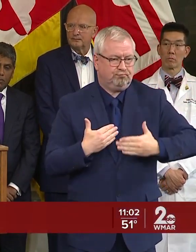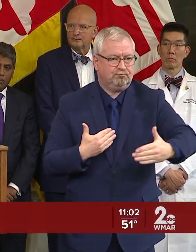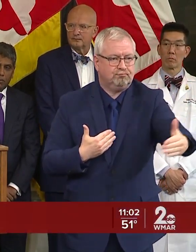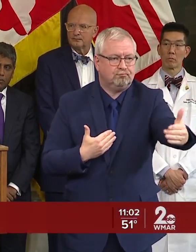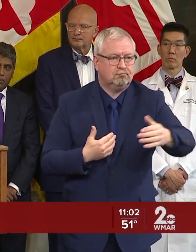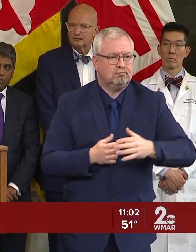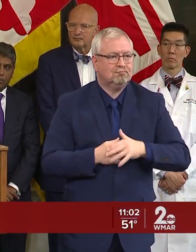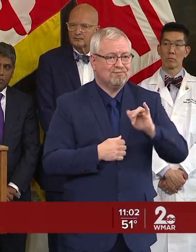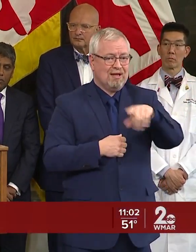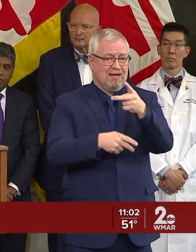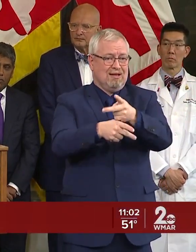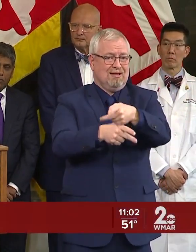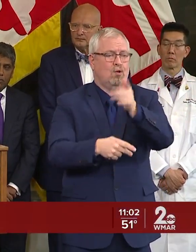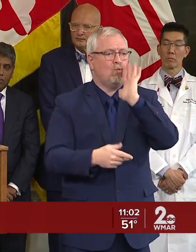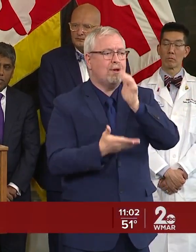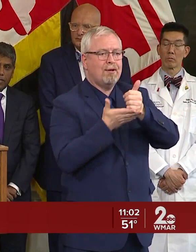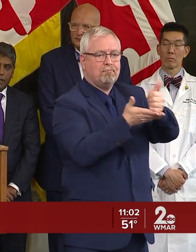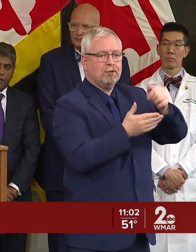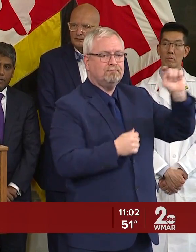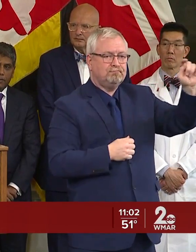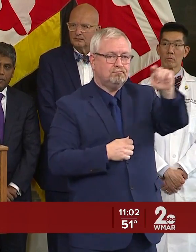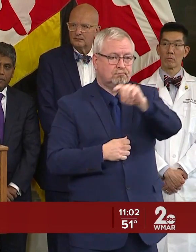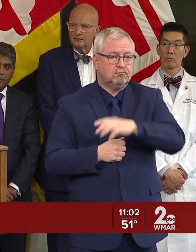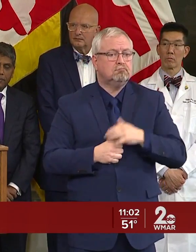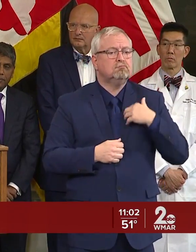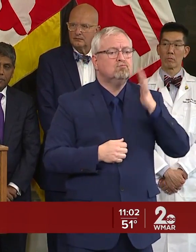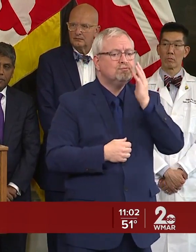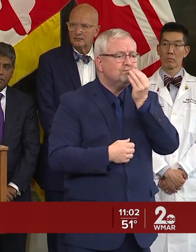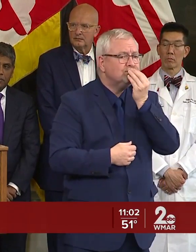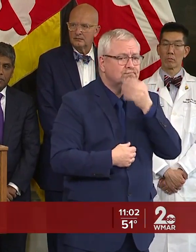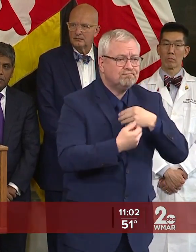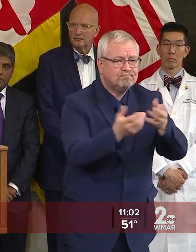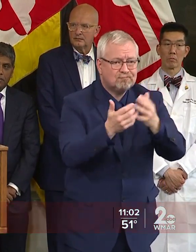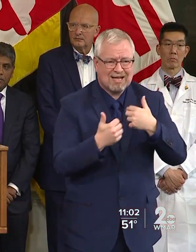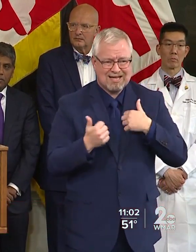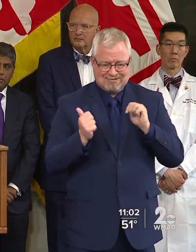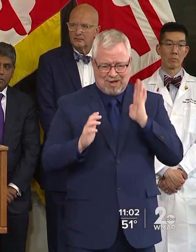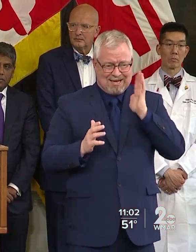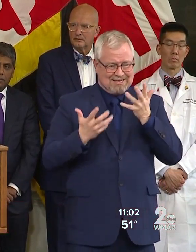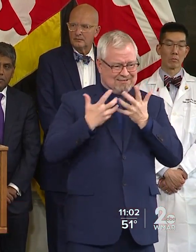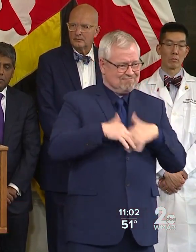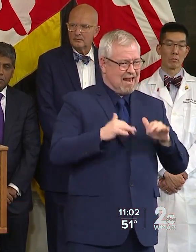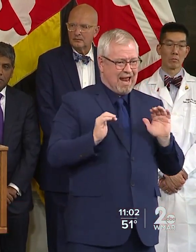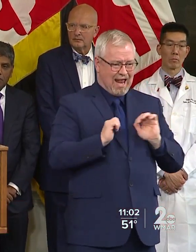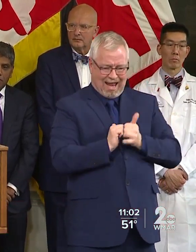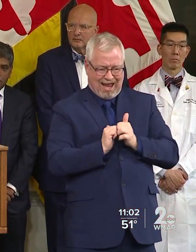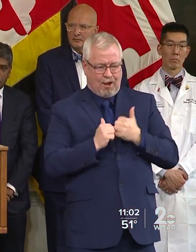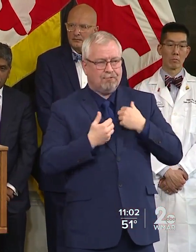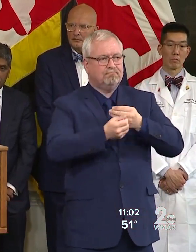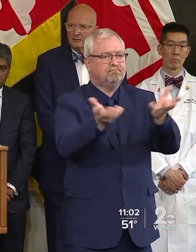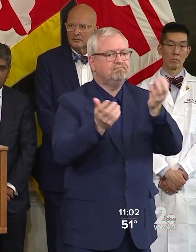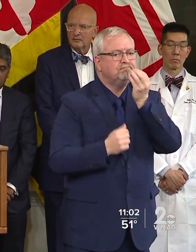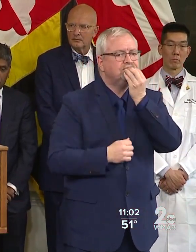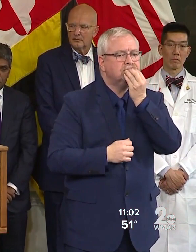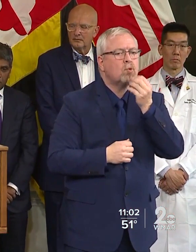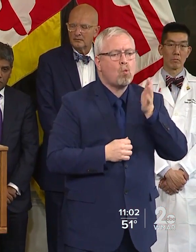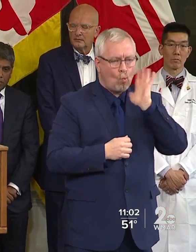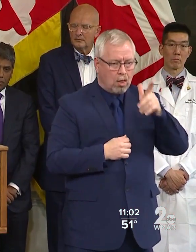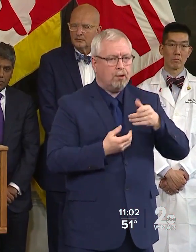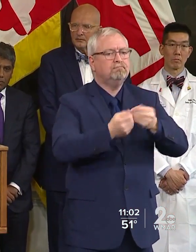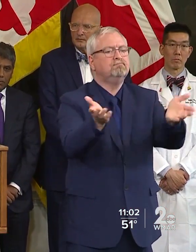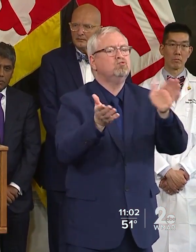as the provision of meals to students, will continue to be provided throughout the duration of this school closure period. Now, the Maryland School Superintendent